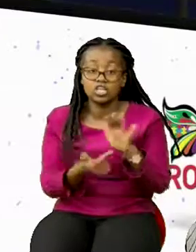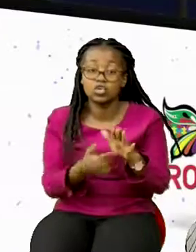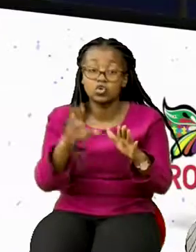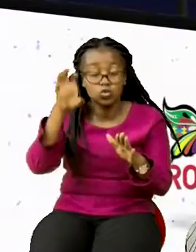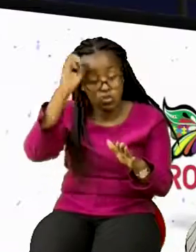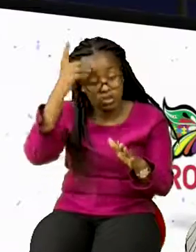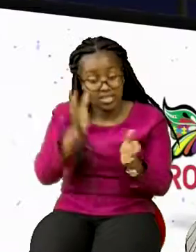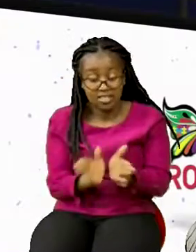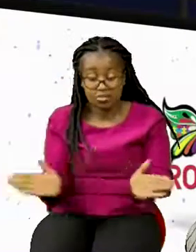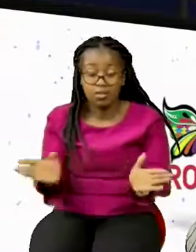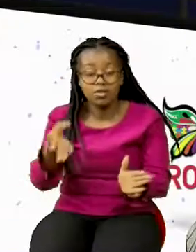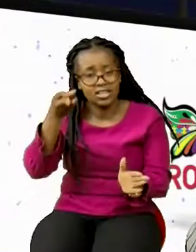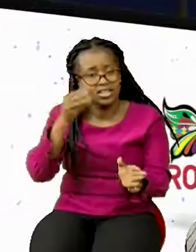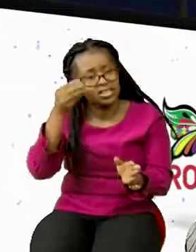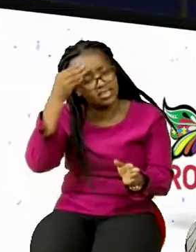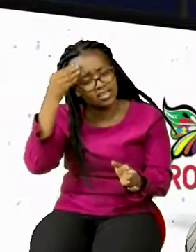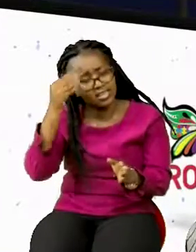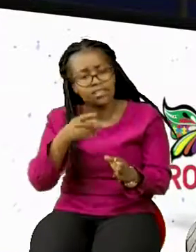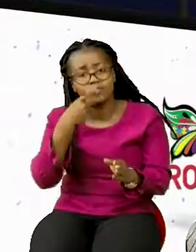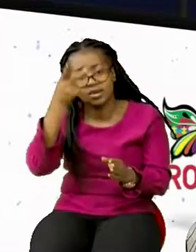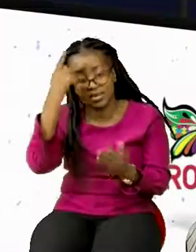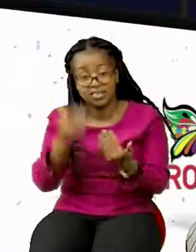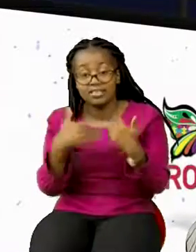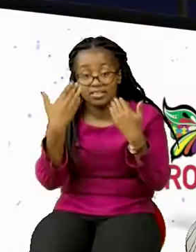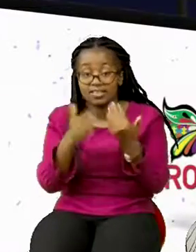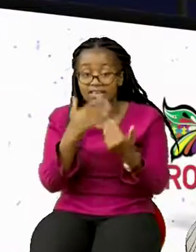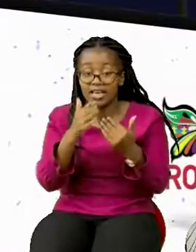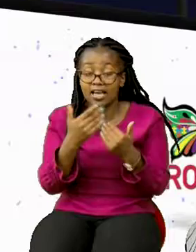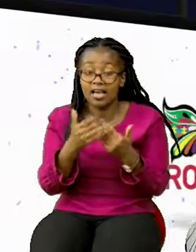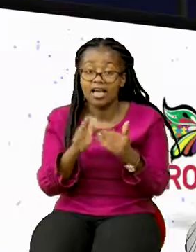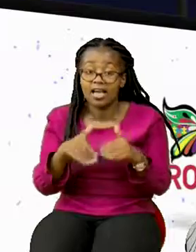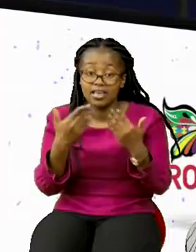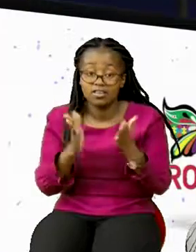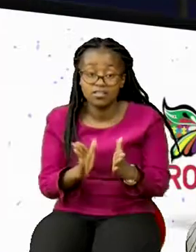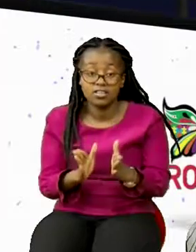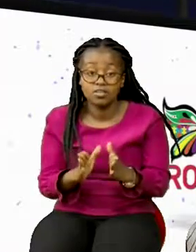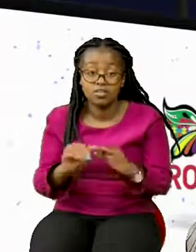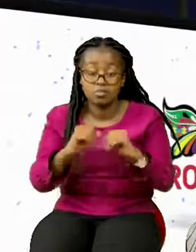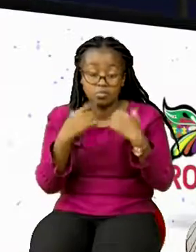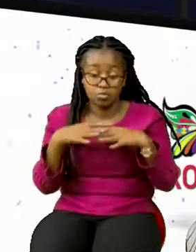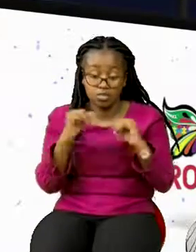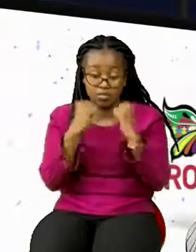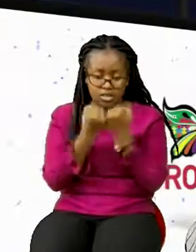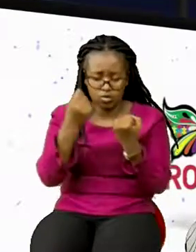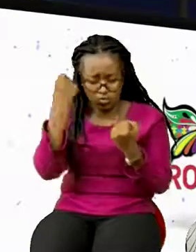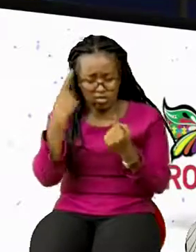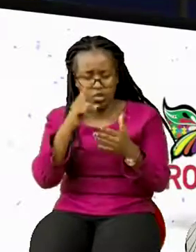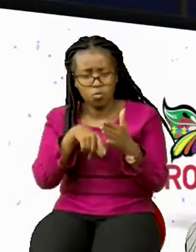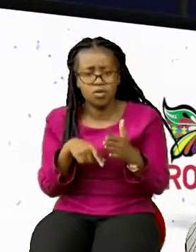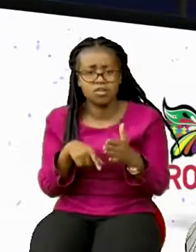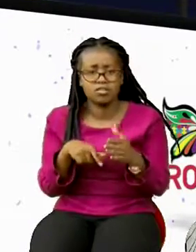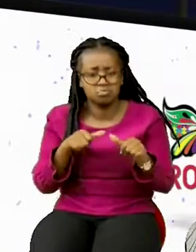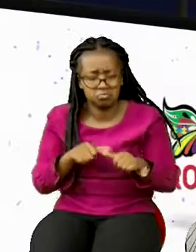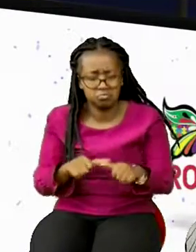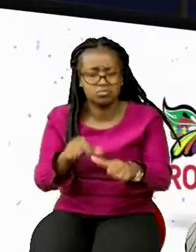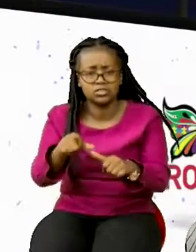educate the public, educate parents, educate caregivers, and you as people in society get to understand exactly what is going on